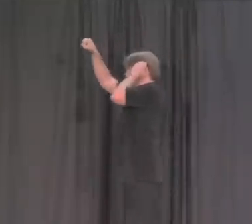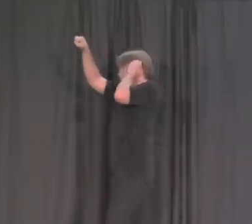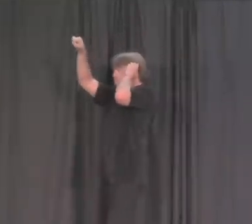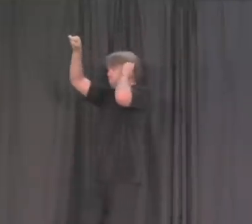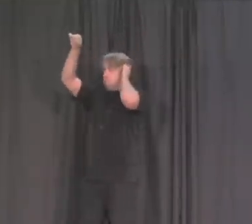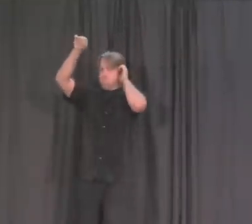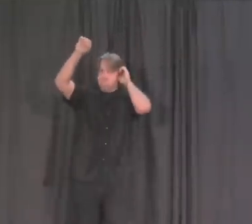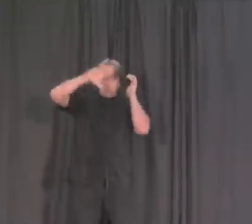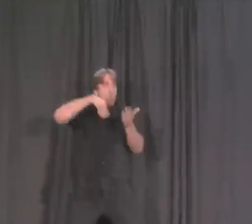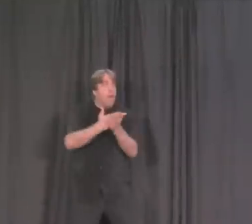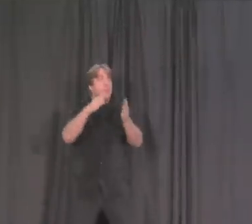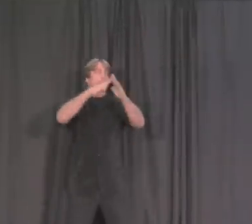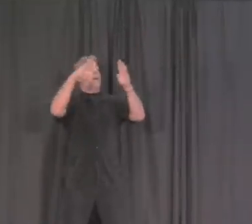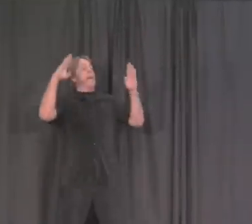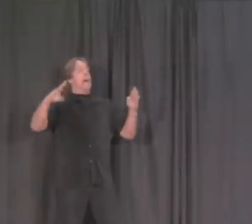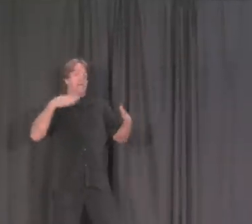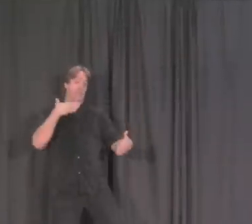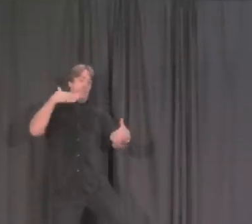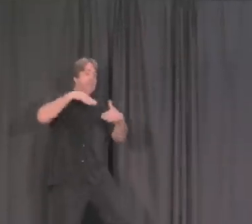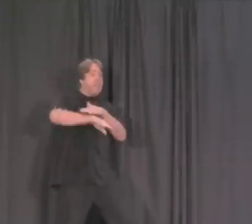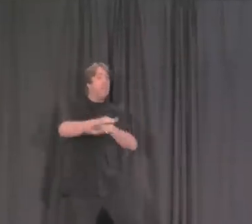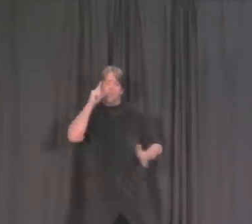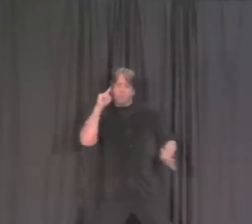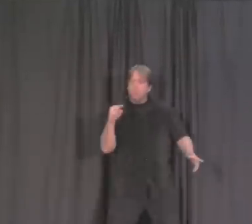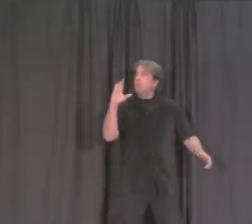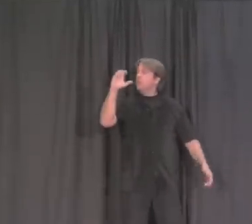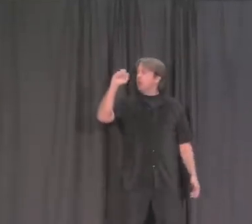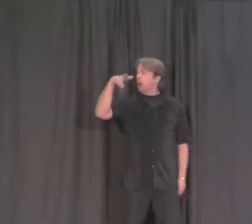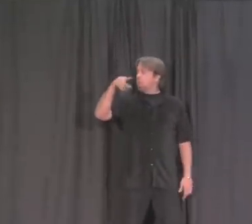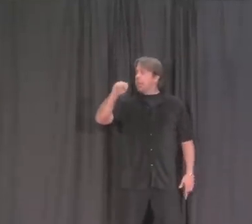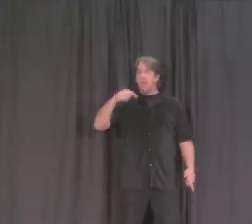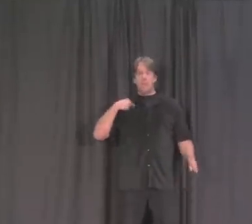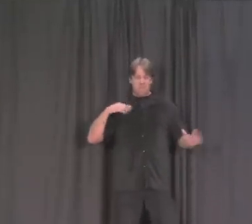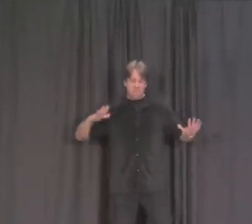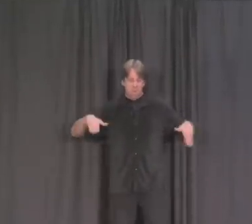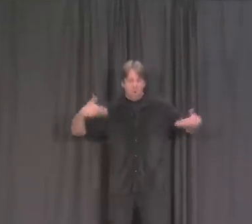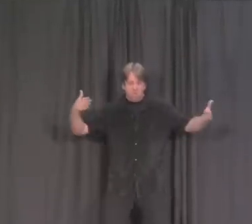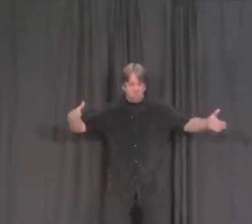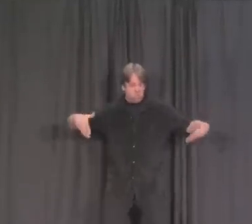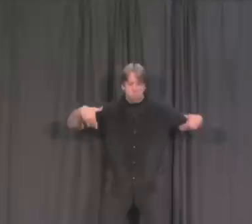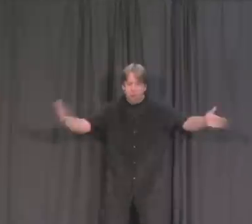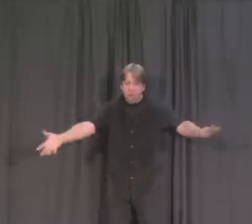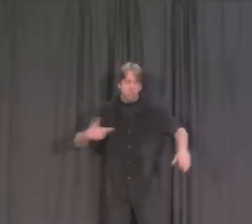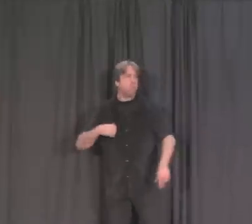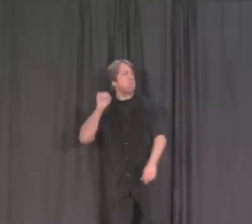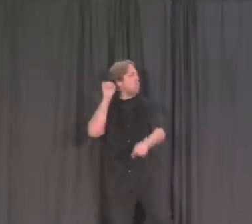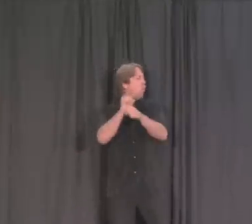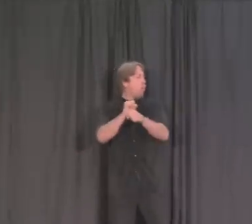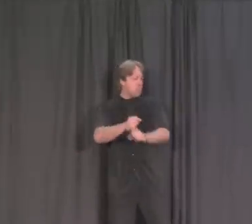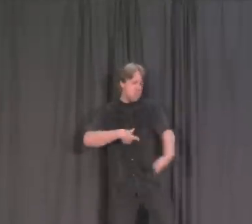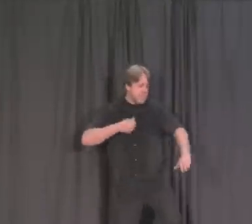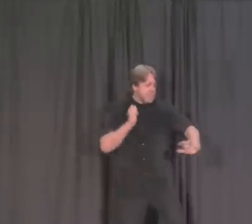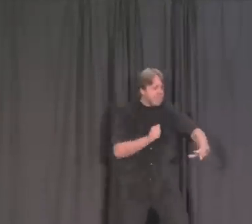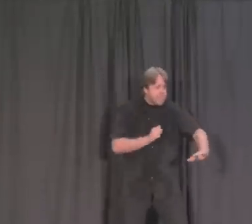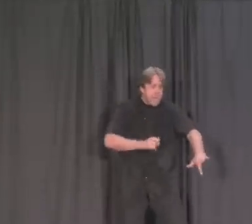self to my neighbor's house to help him out. And I laid out the carpet, got to